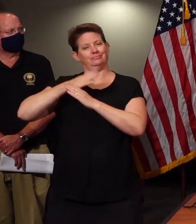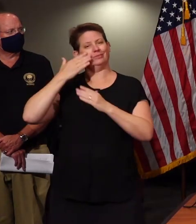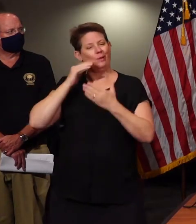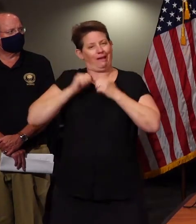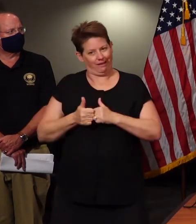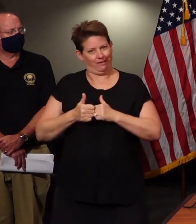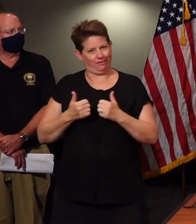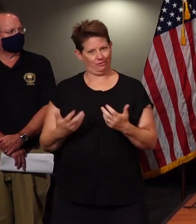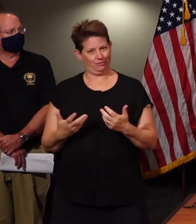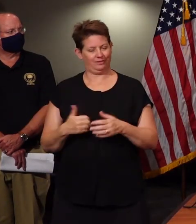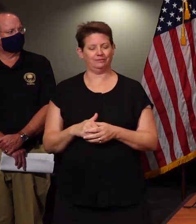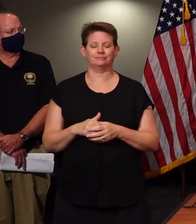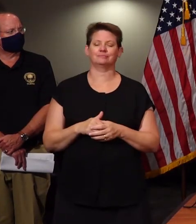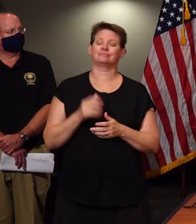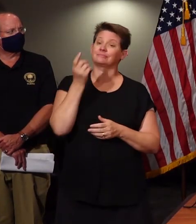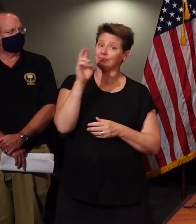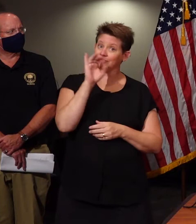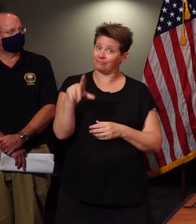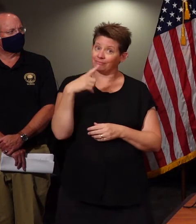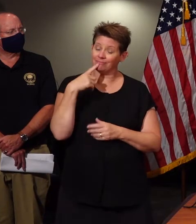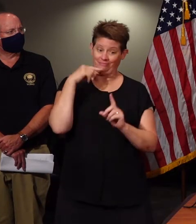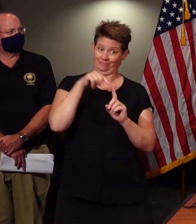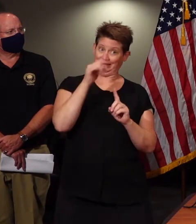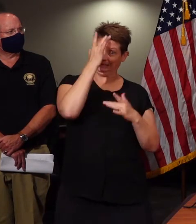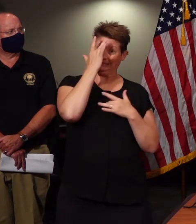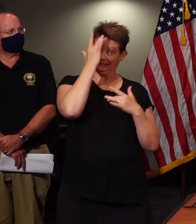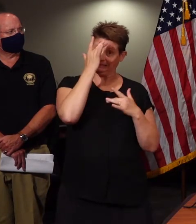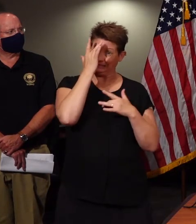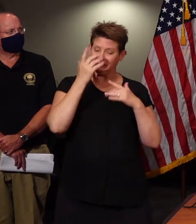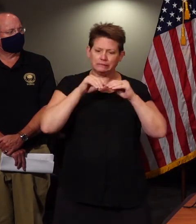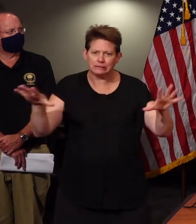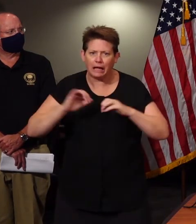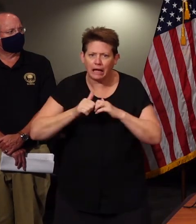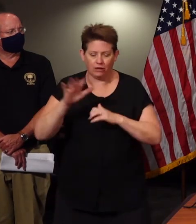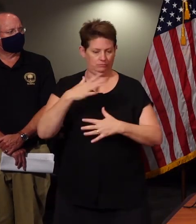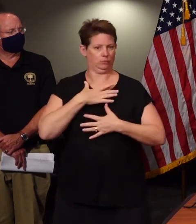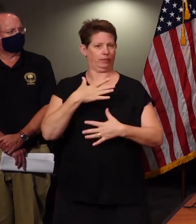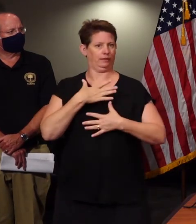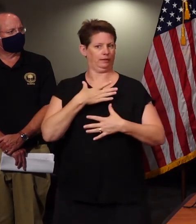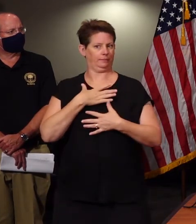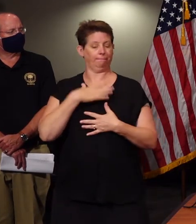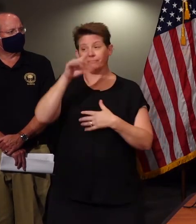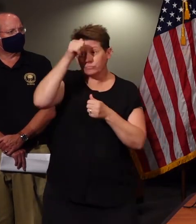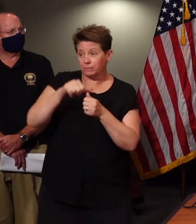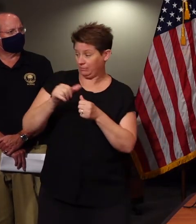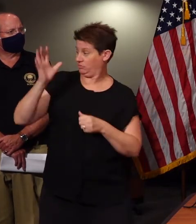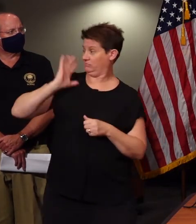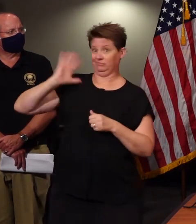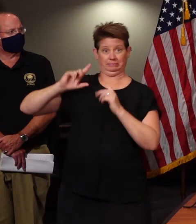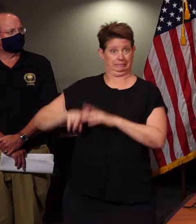Dr. Bell said, this is a disease that is spread by breathing. You remember at the beginning,